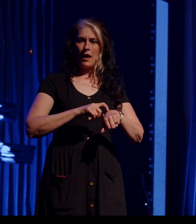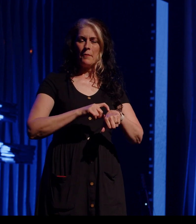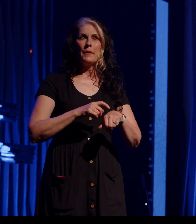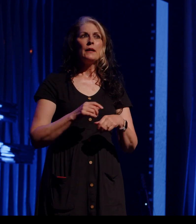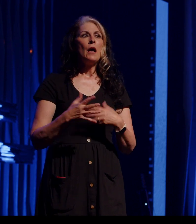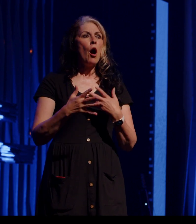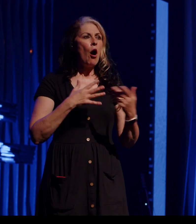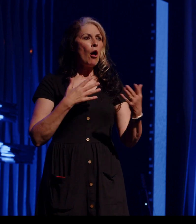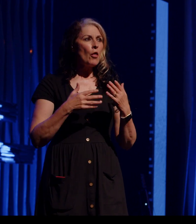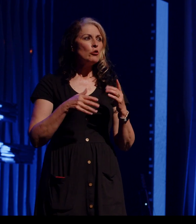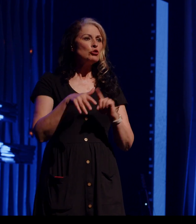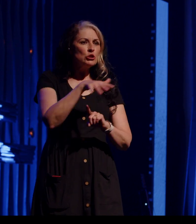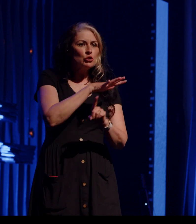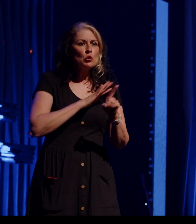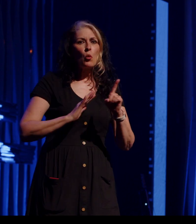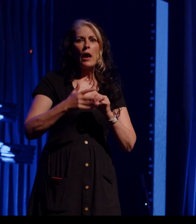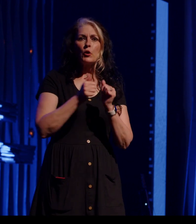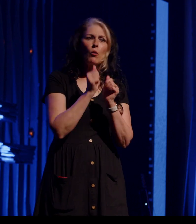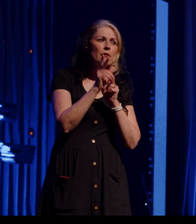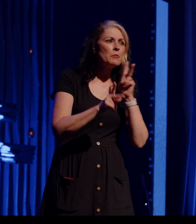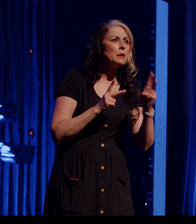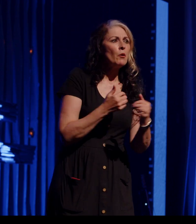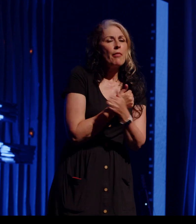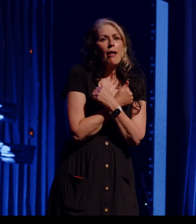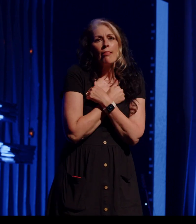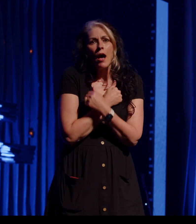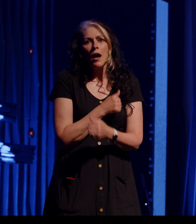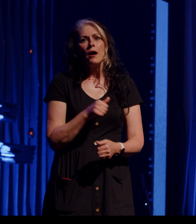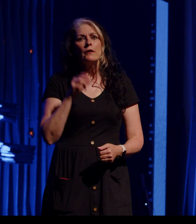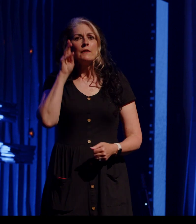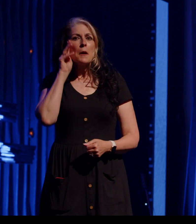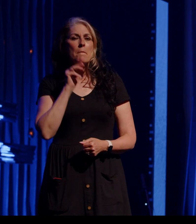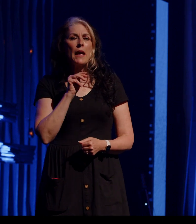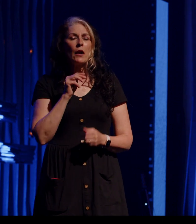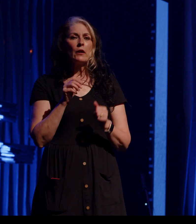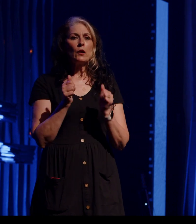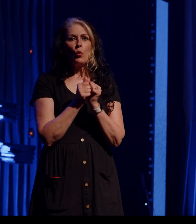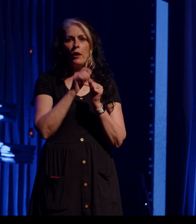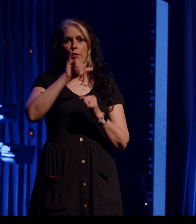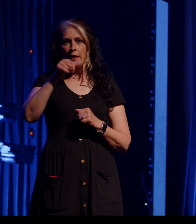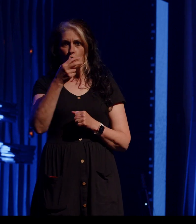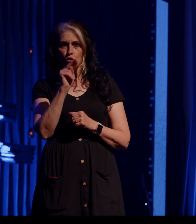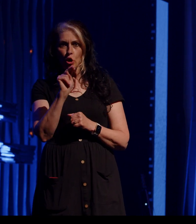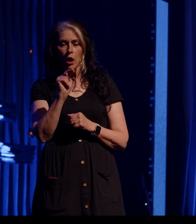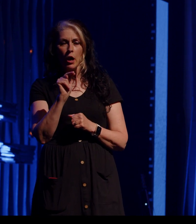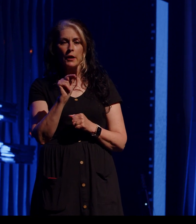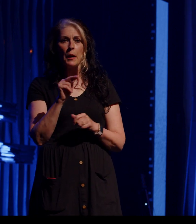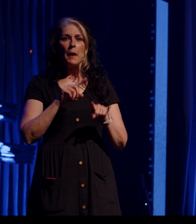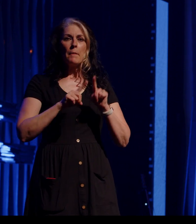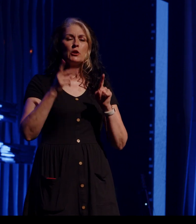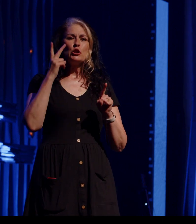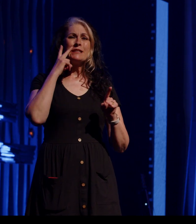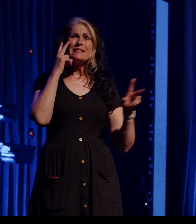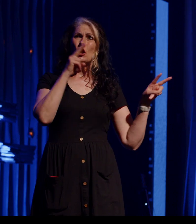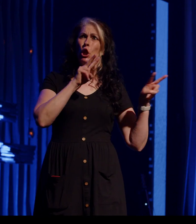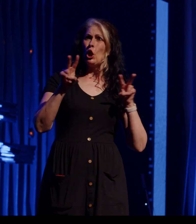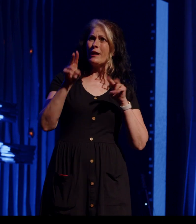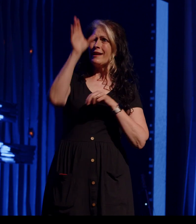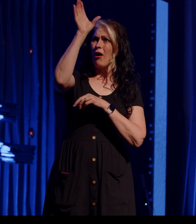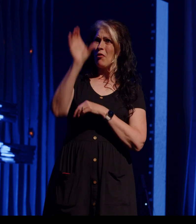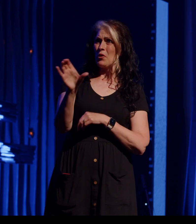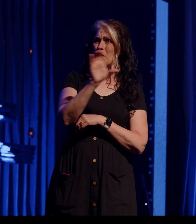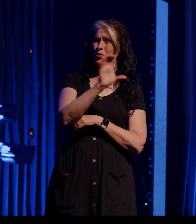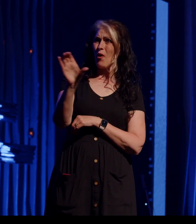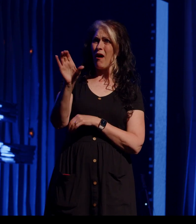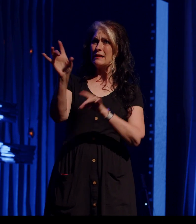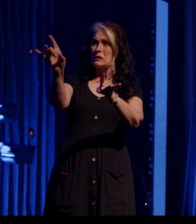even though she's surrounded by people that love her, the few women and John, she sees the horrible death of her